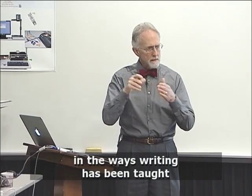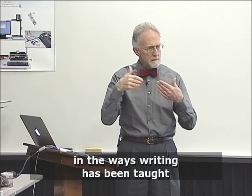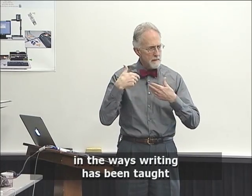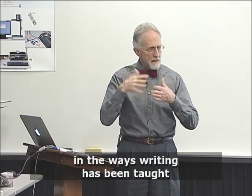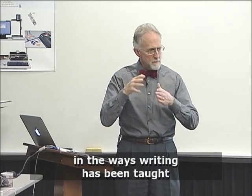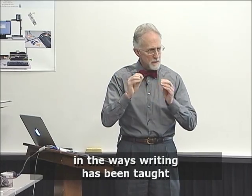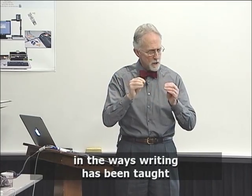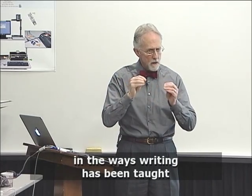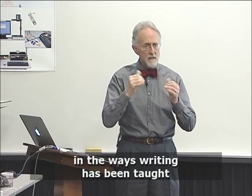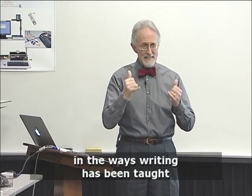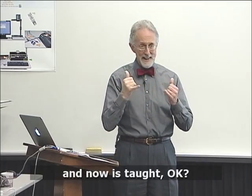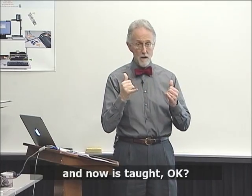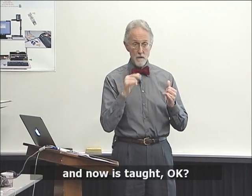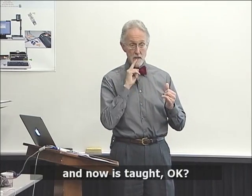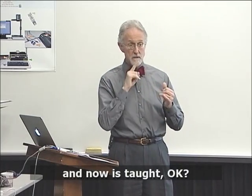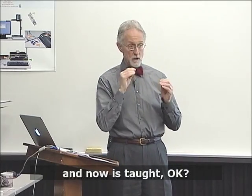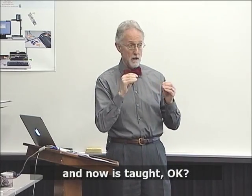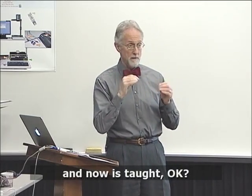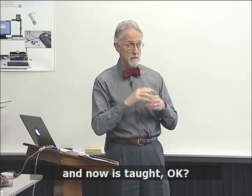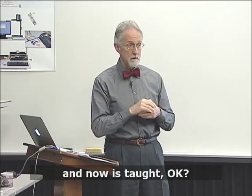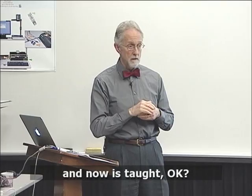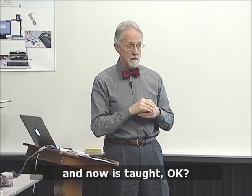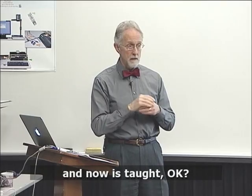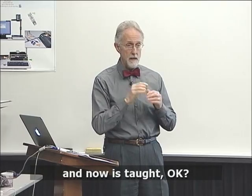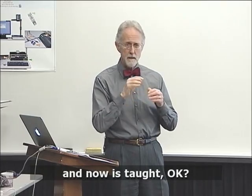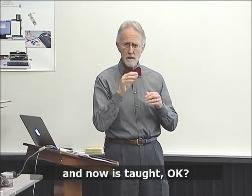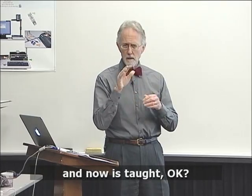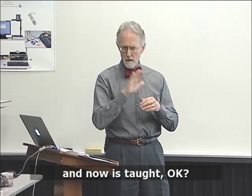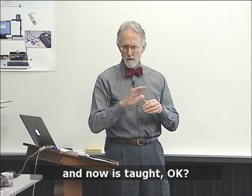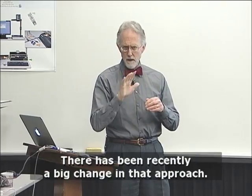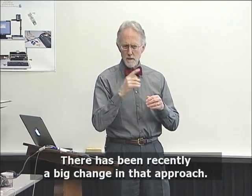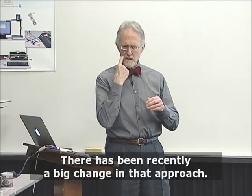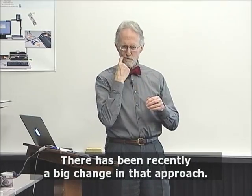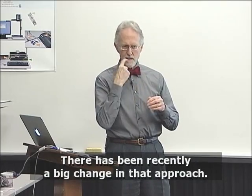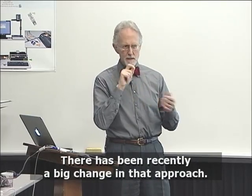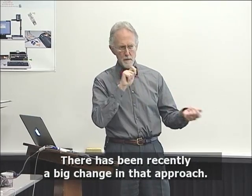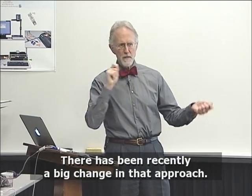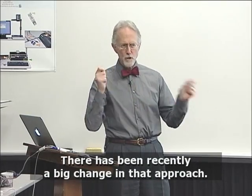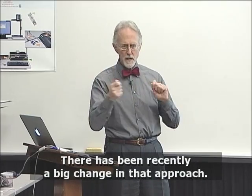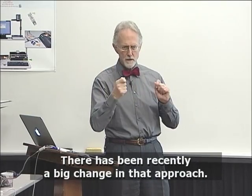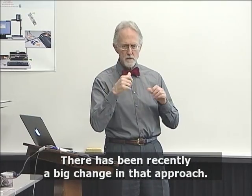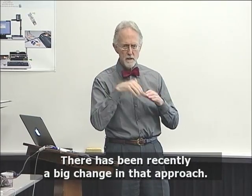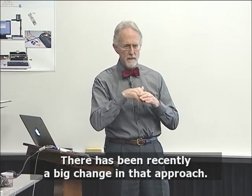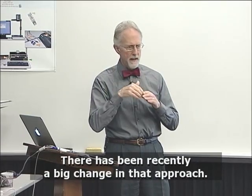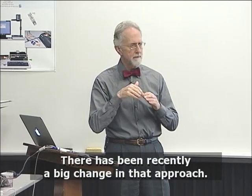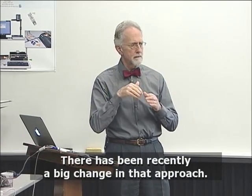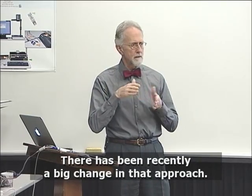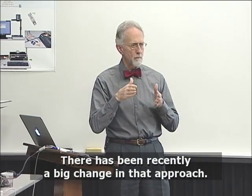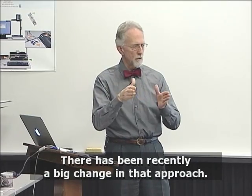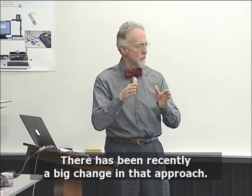writing has been taught and now is taught. Okay, there has been recently a big change in that approach.